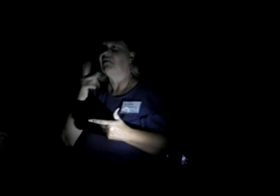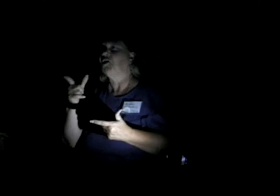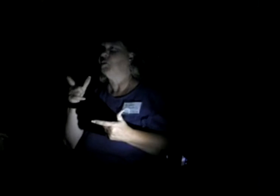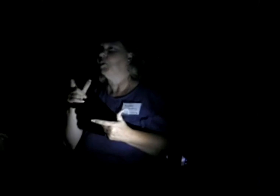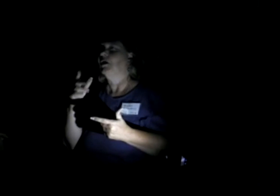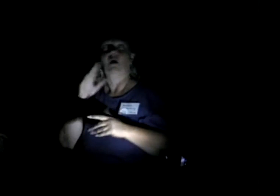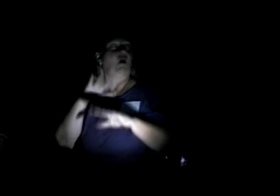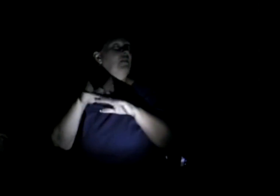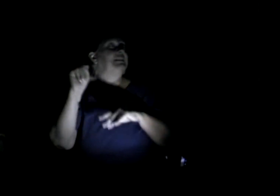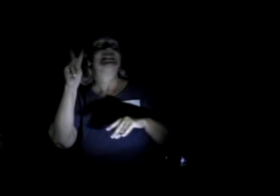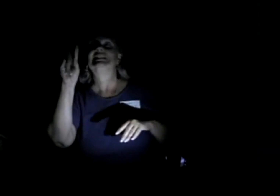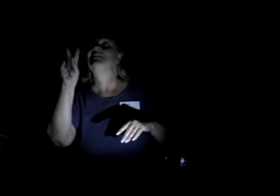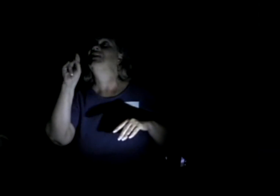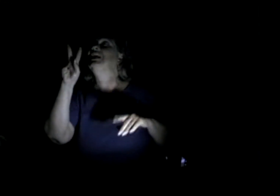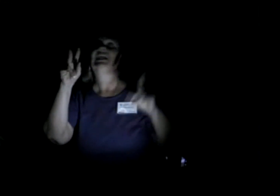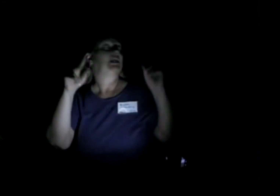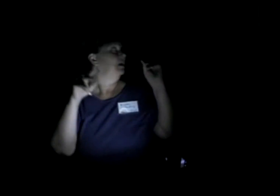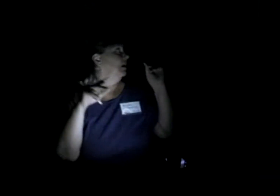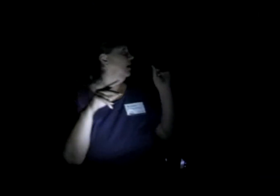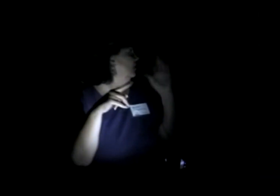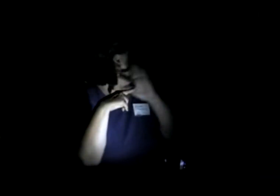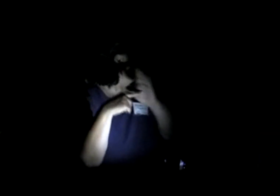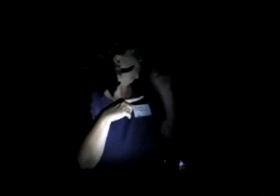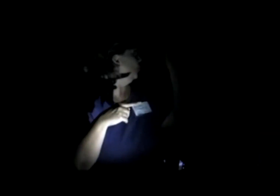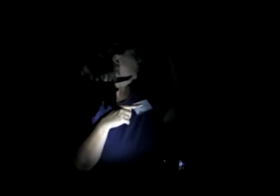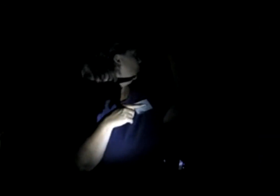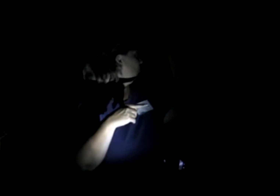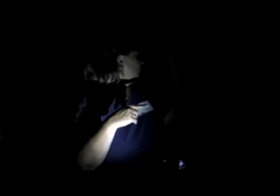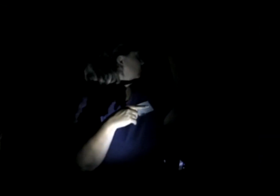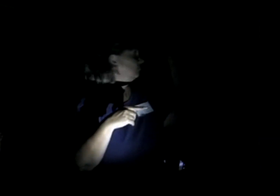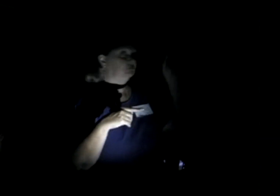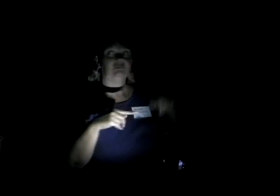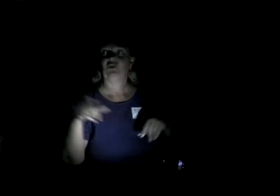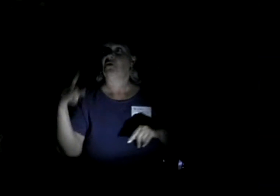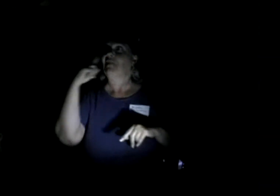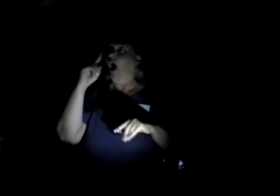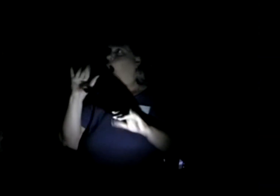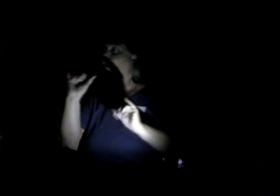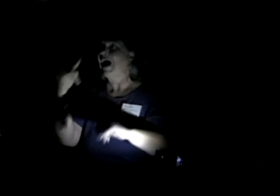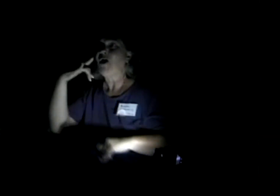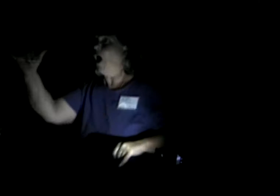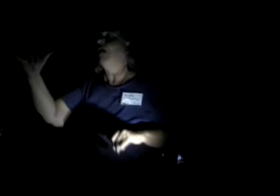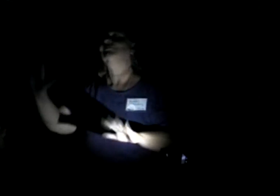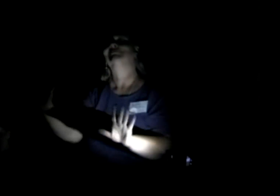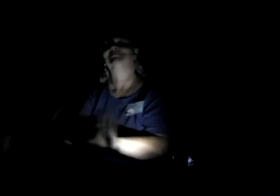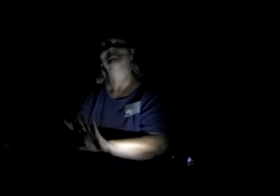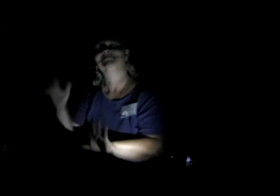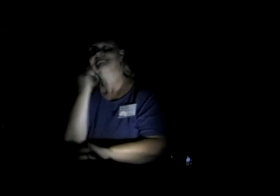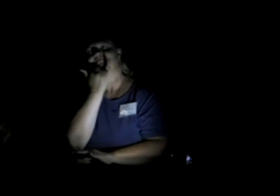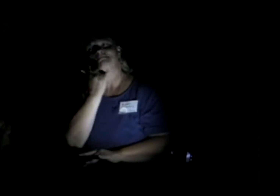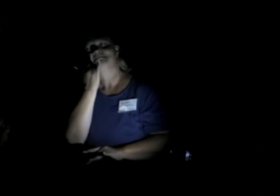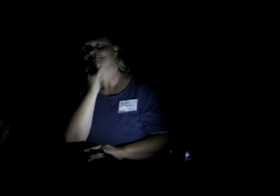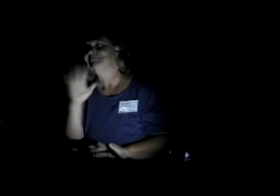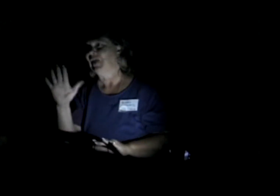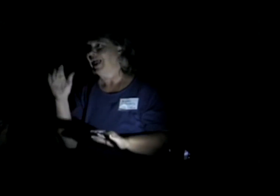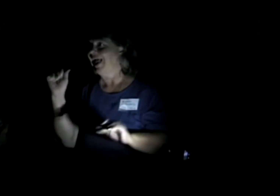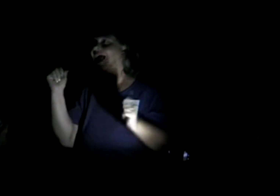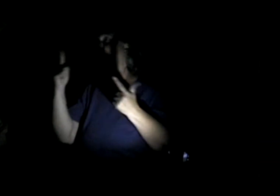TV screens right about now. Now, don't let it fool you though into thinking that it's gold, because it isn't. Everyone asks us every single day if this is gold or not. It's